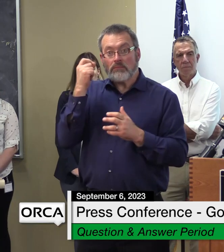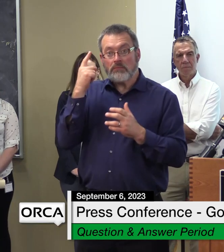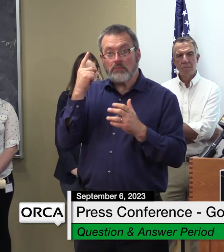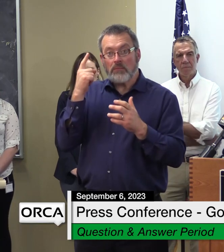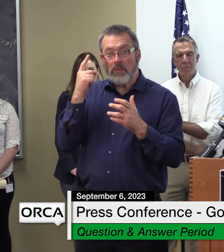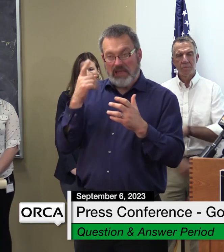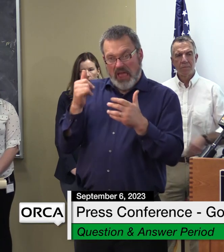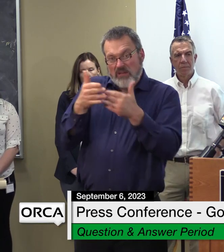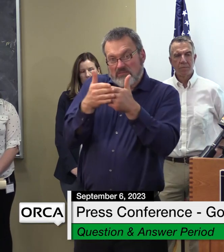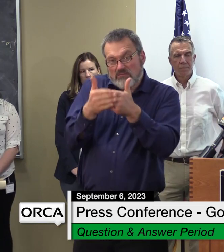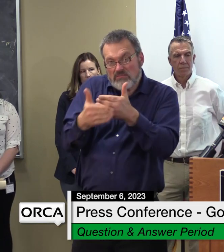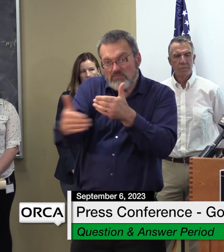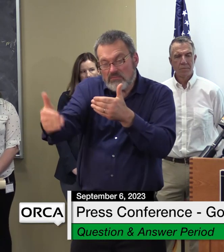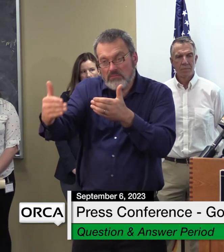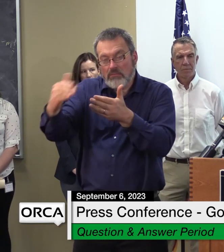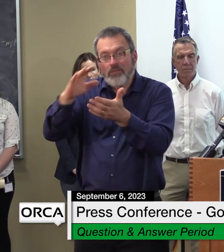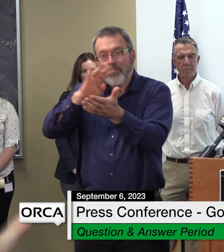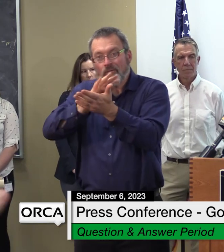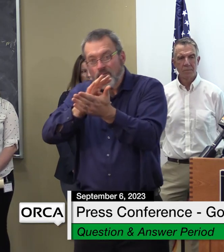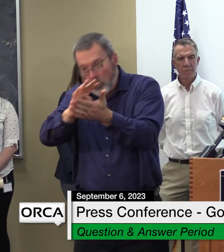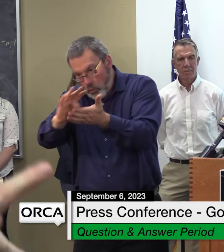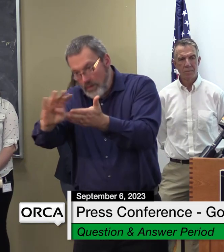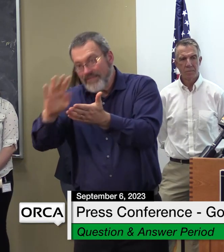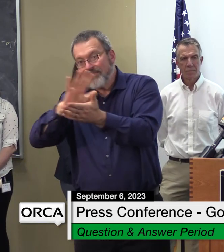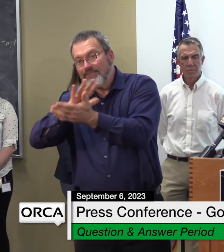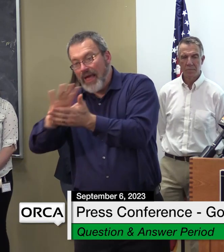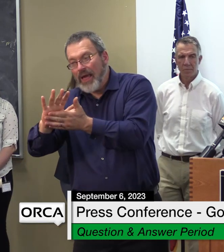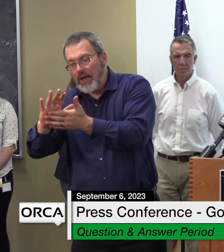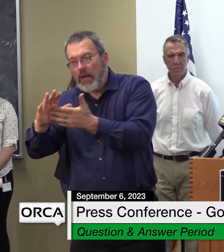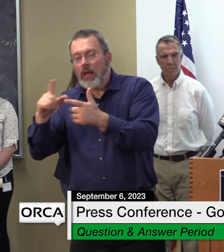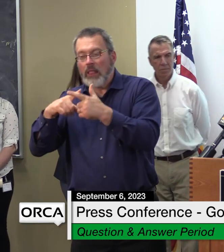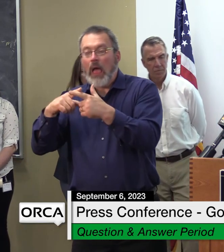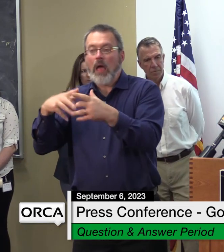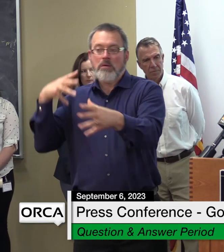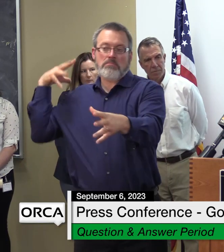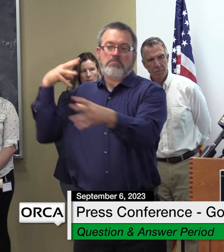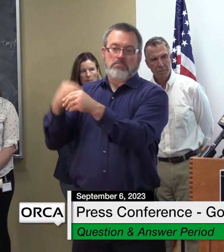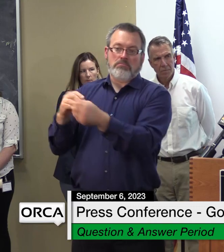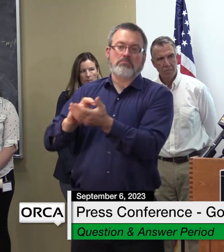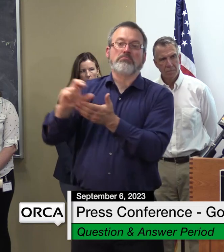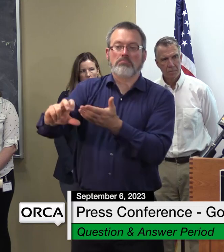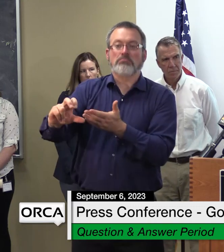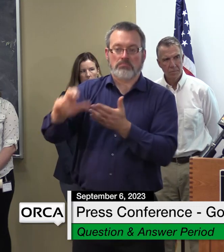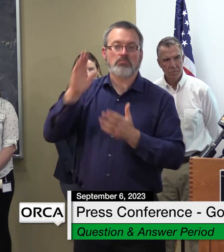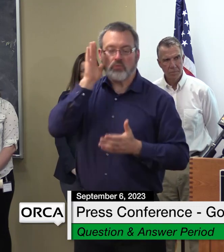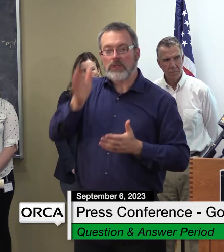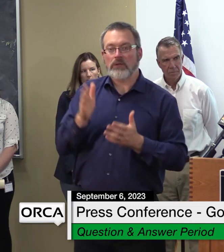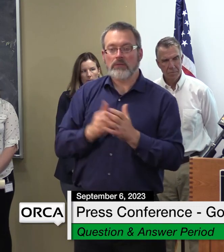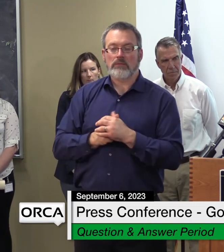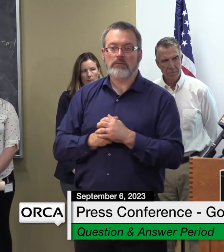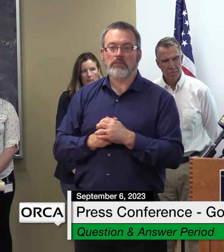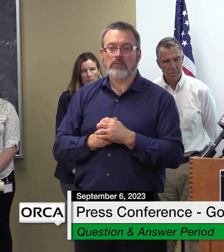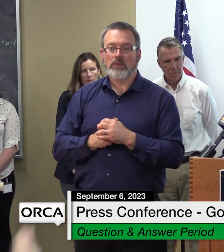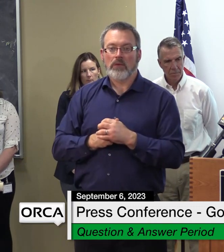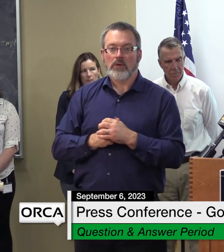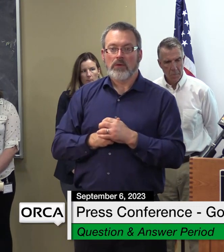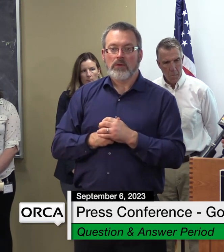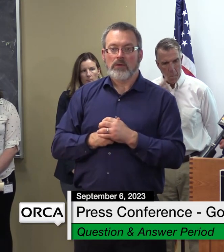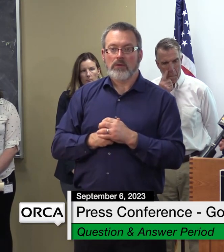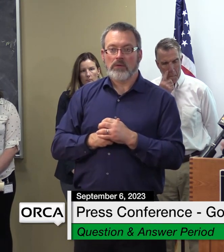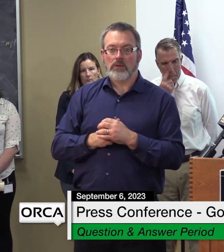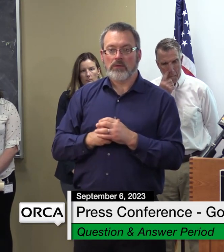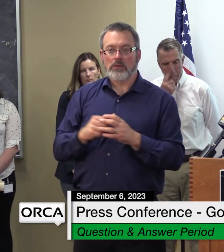to the first week of the disaster. I do want to just highlight some of the things that people should be aware